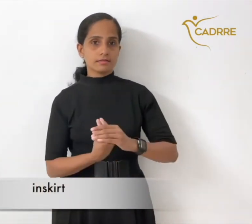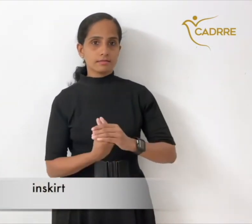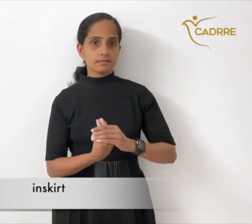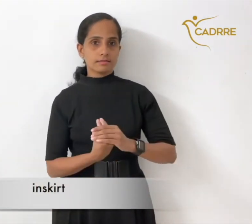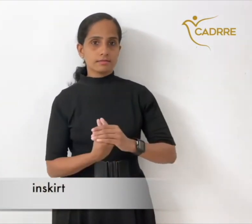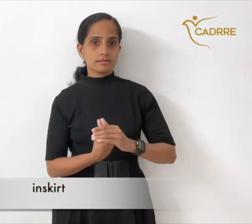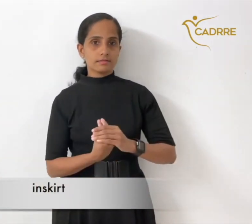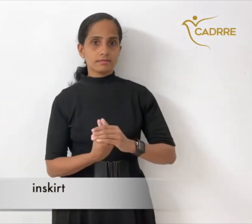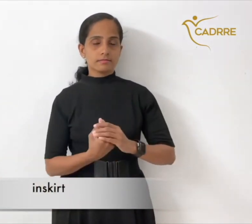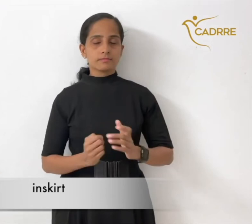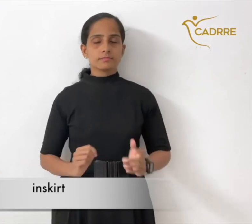Inskirt.